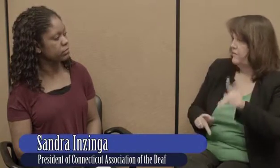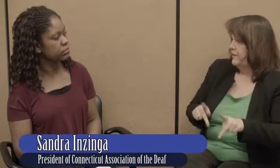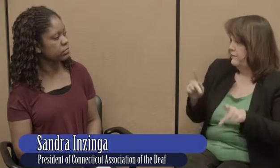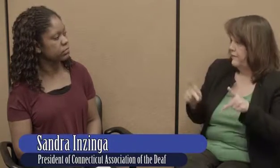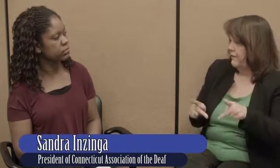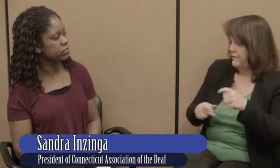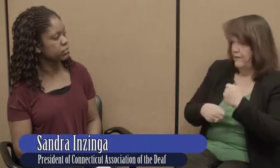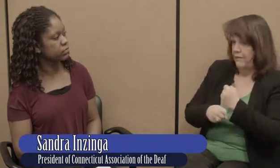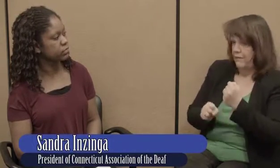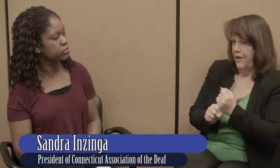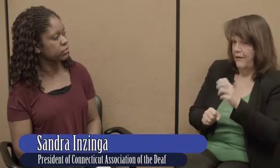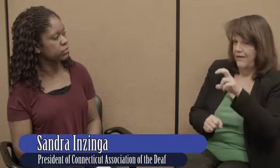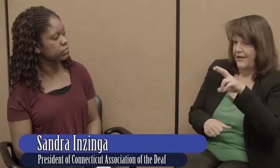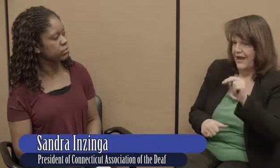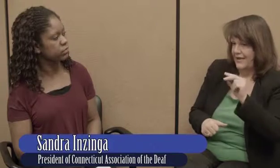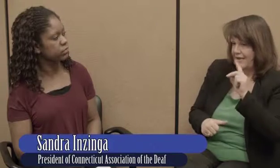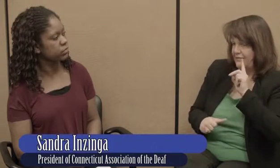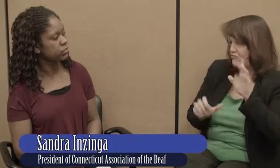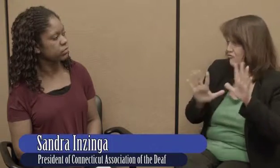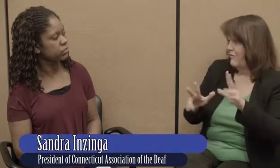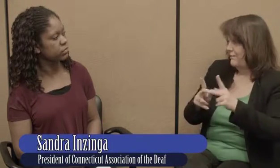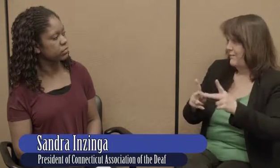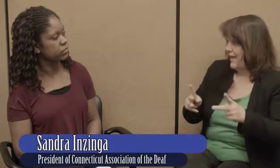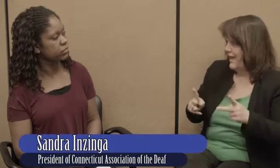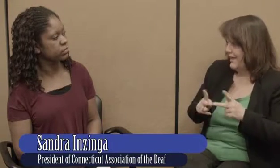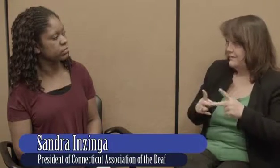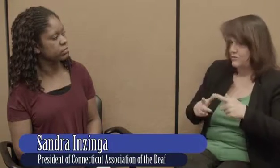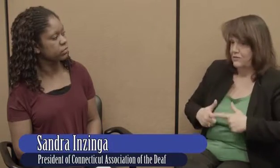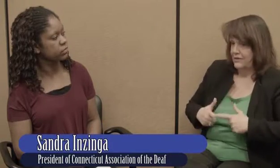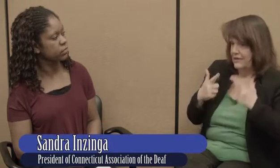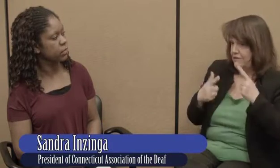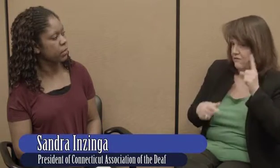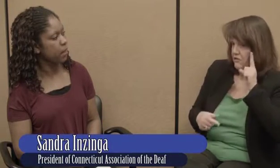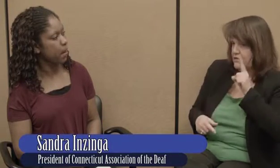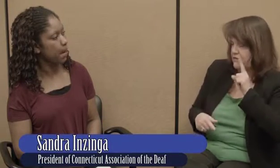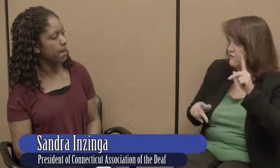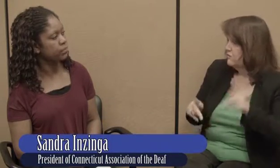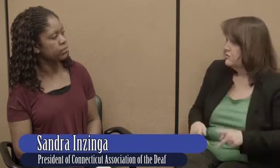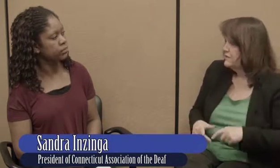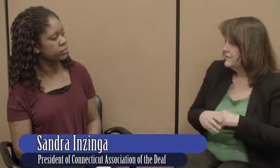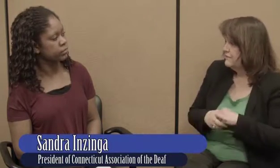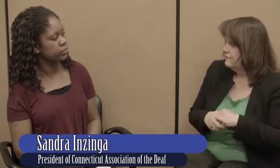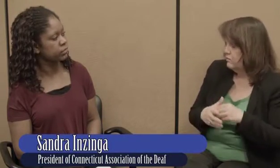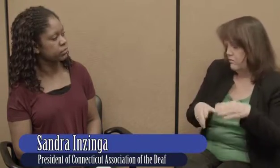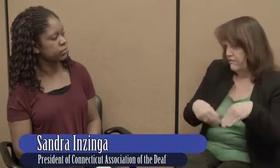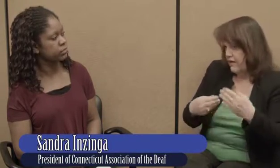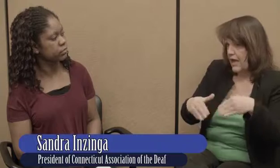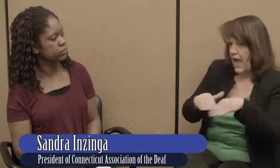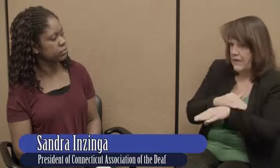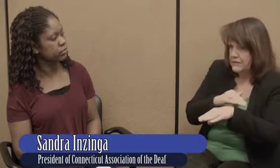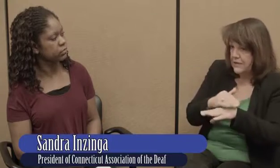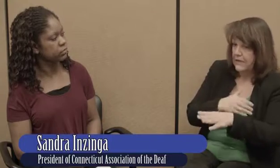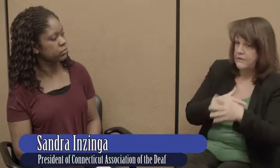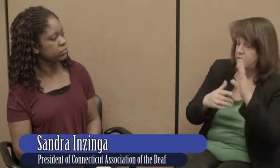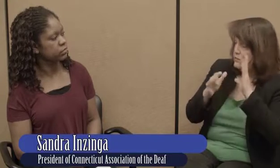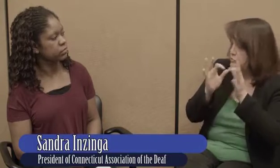a difference for deaf and hard of hearing people and make Connecticut a great place to live for the deaf and hard of hearing people. We